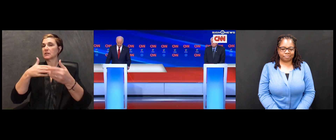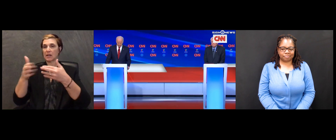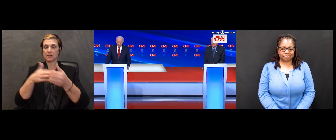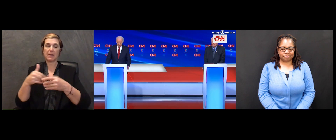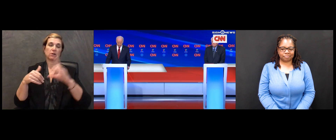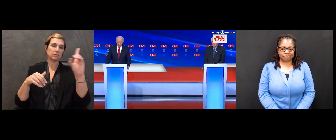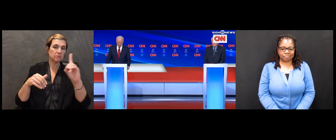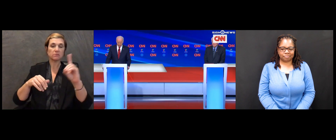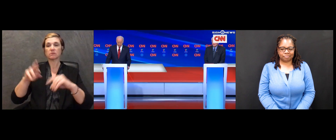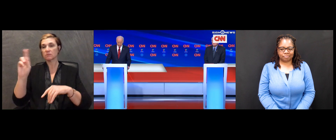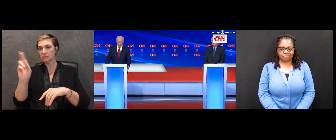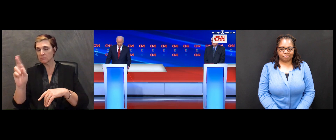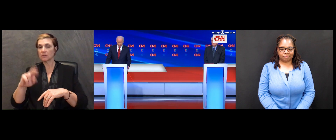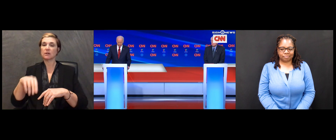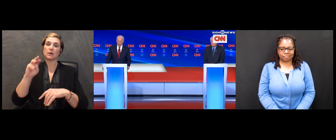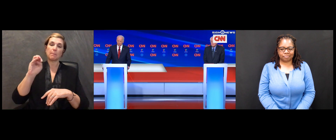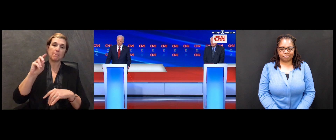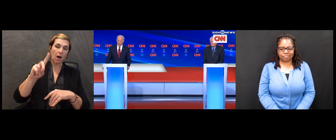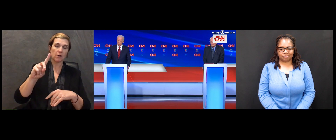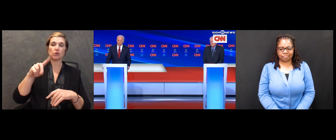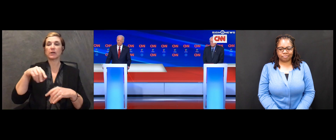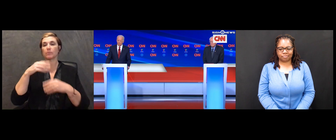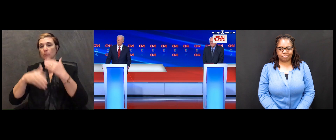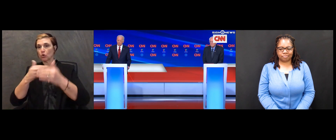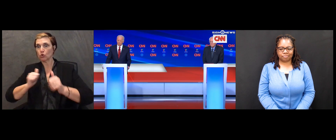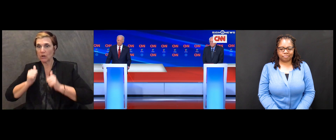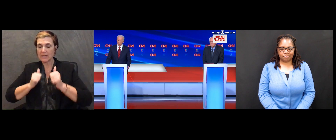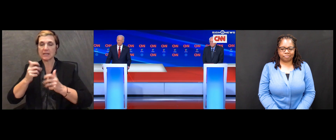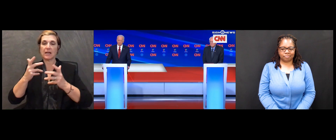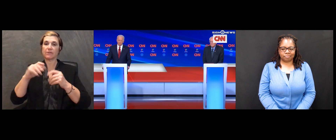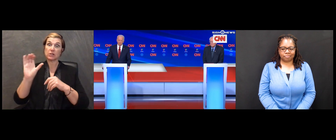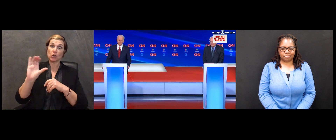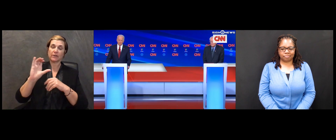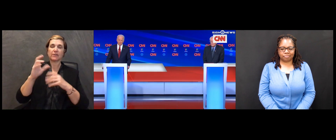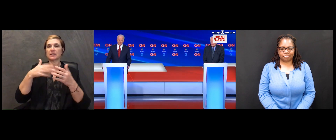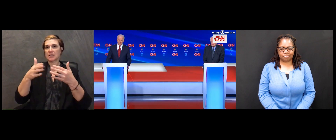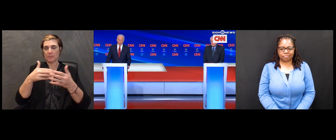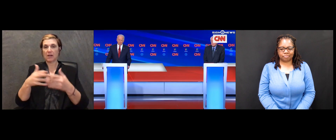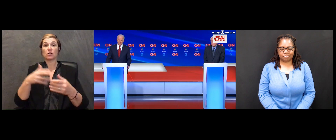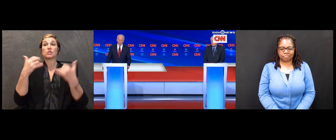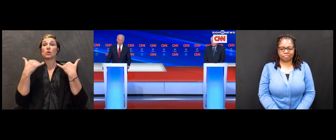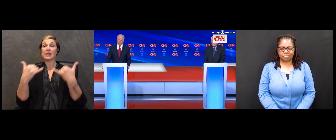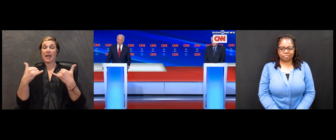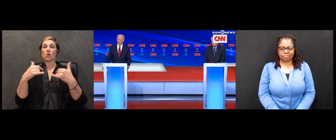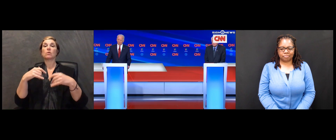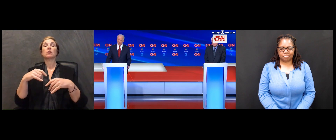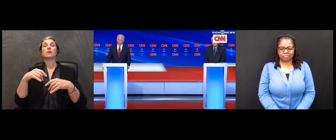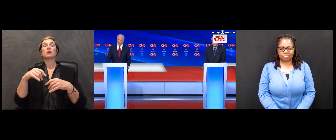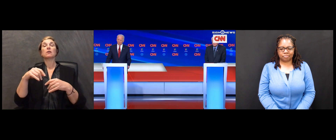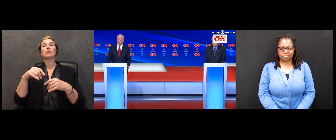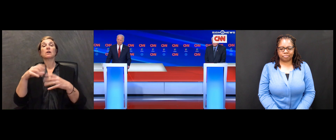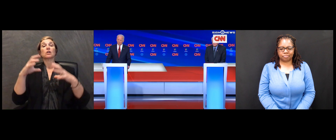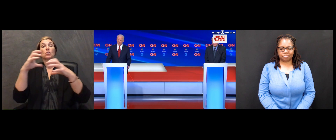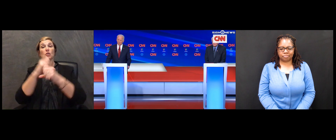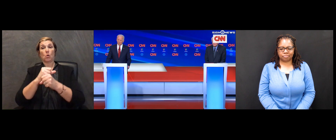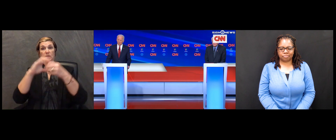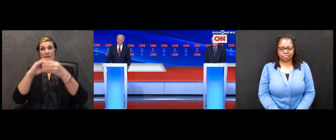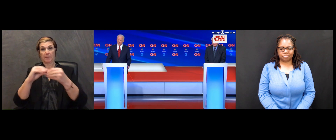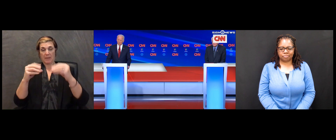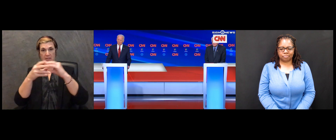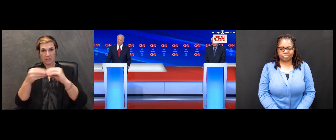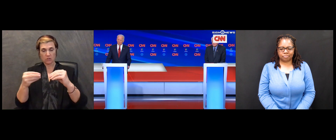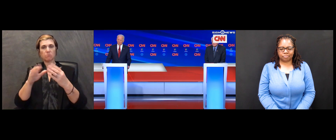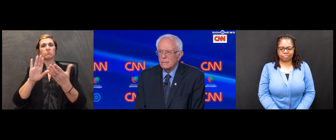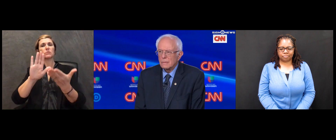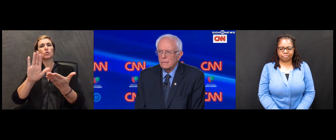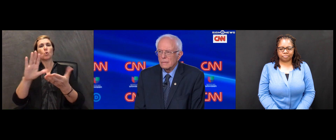or a progressive. Senator Sanders, let me start with you. What's your closing message tonight for those who are concerned about,